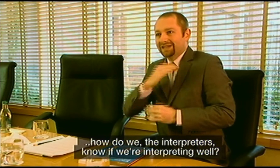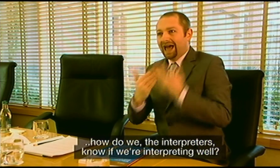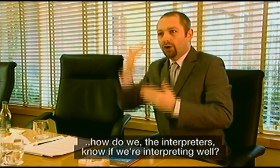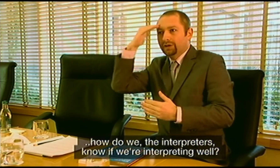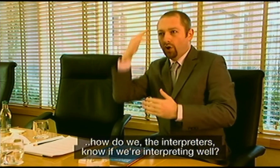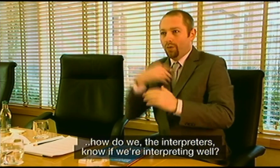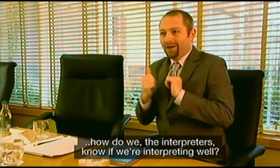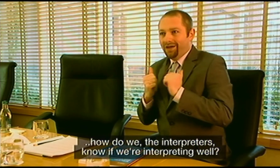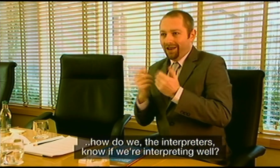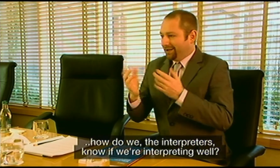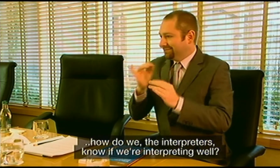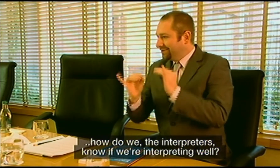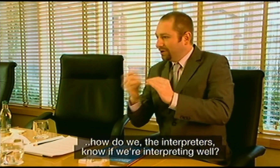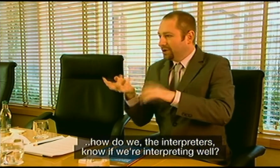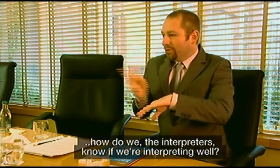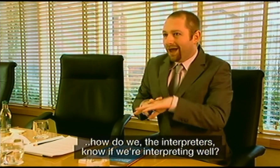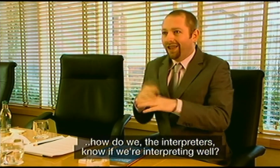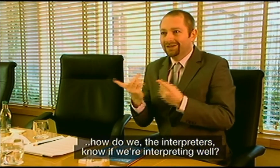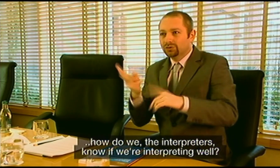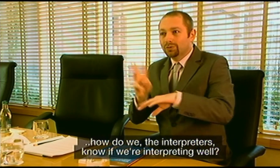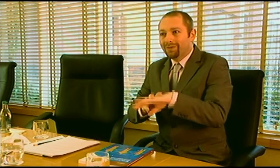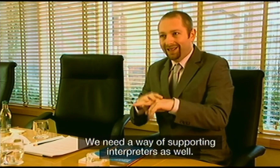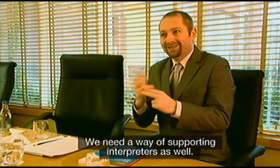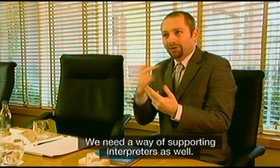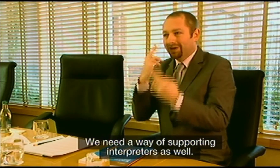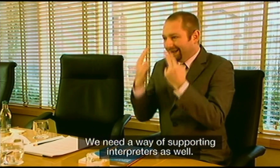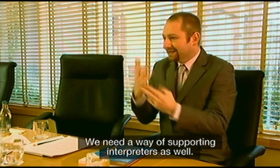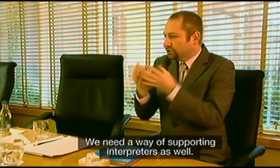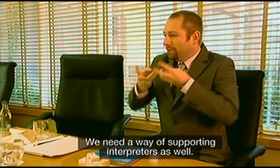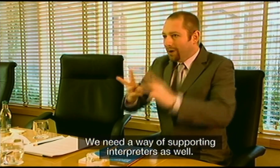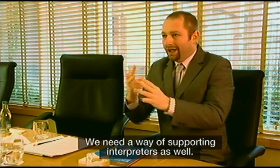we're interpreting well? We need a way of supporting interpreters as well.